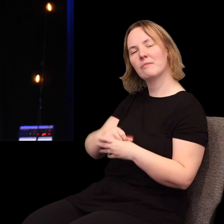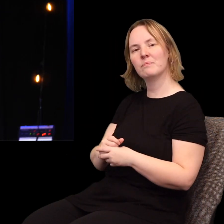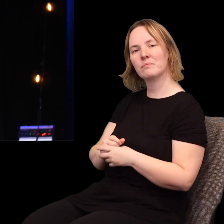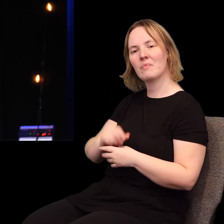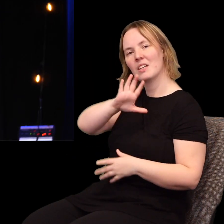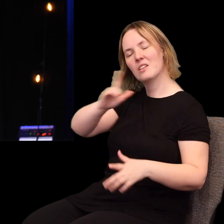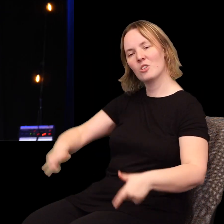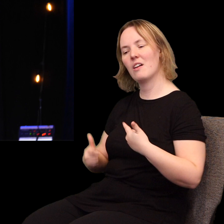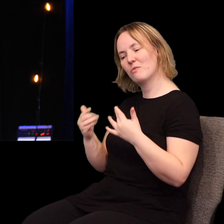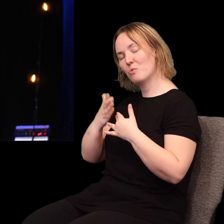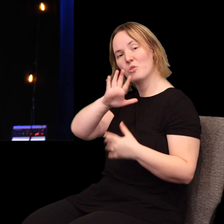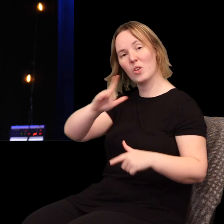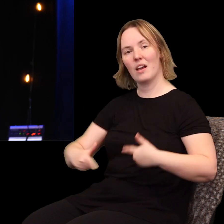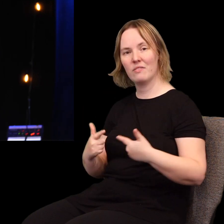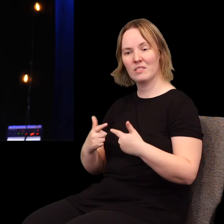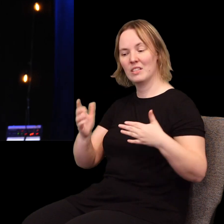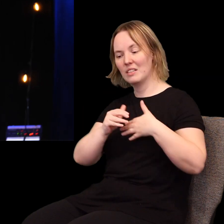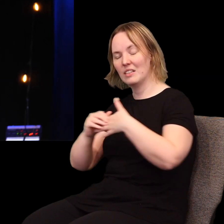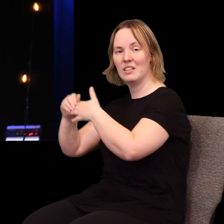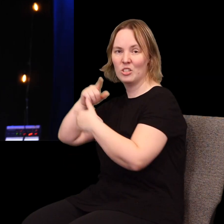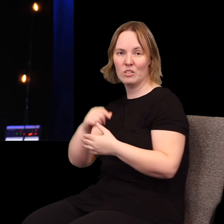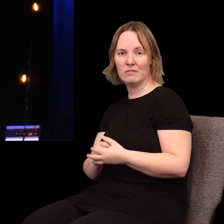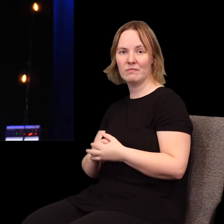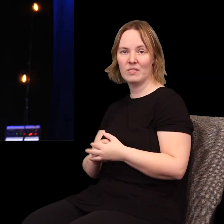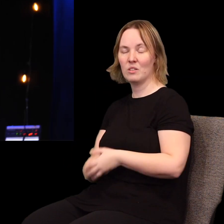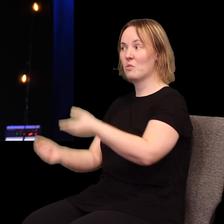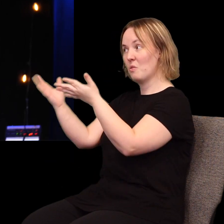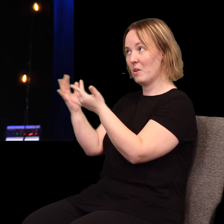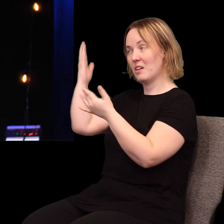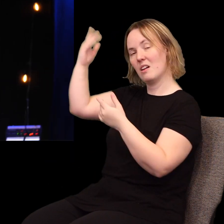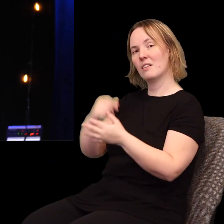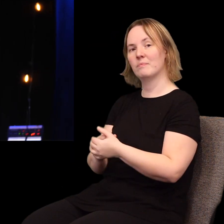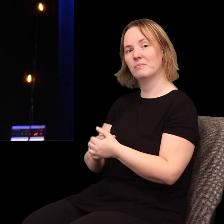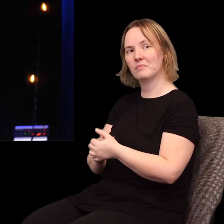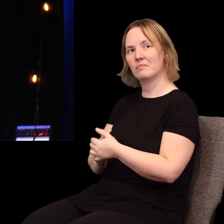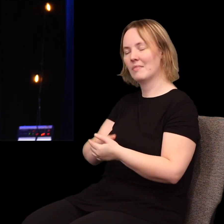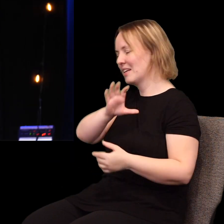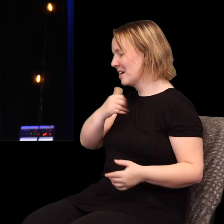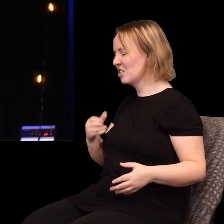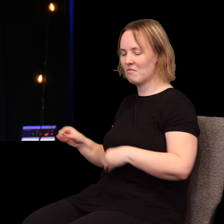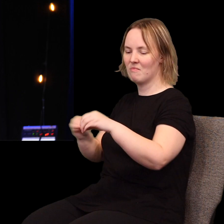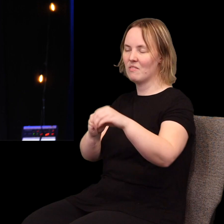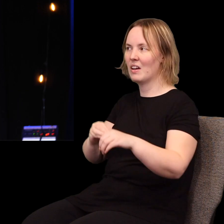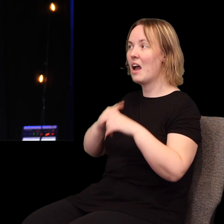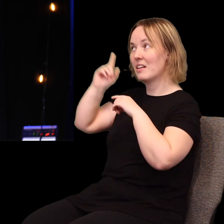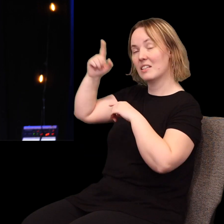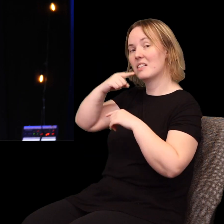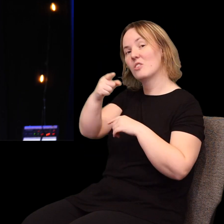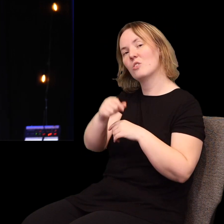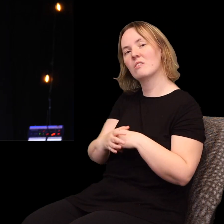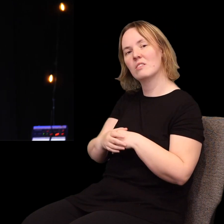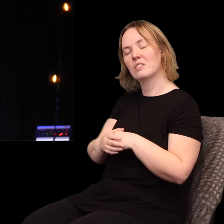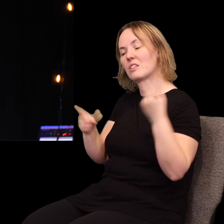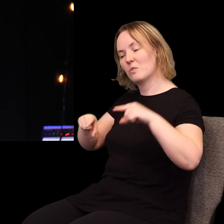Spirit in your life, through your life, leading you, you waiting on me, and don't move until I tell